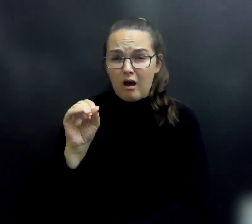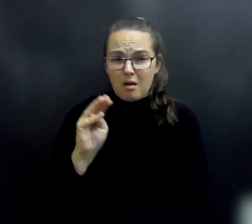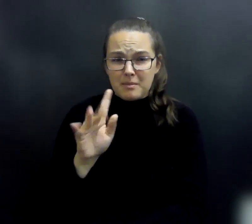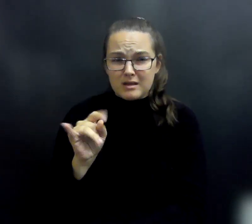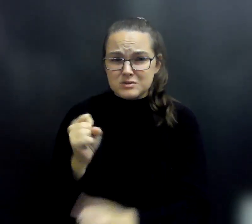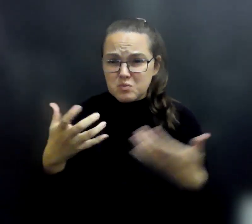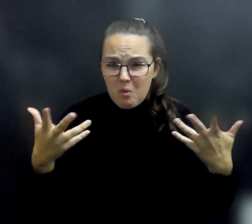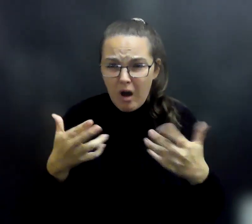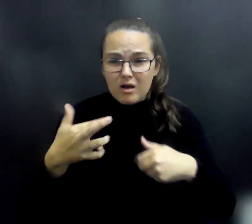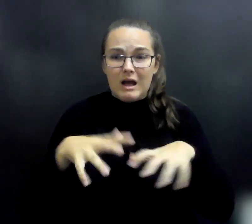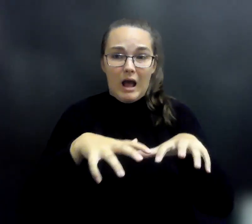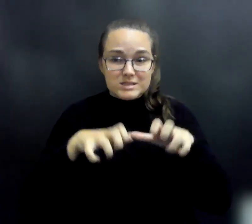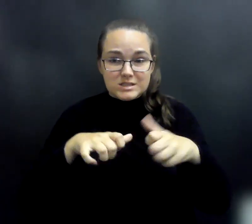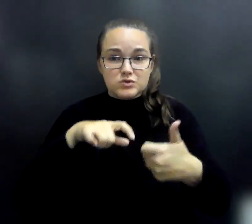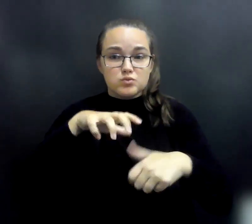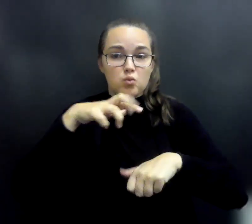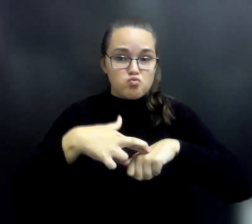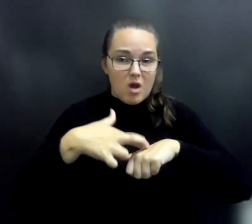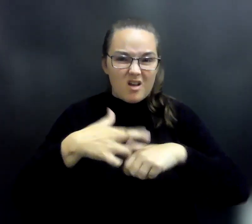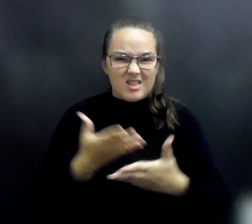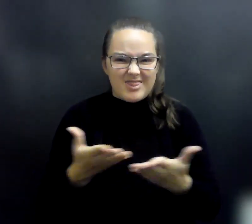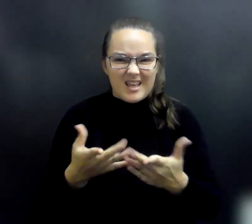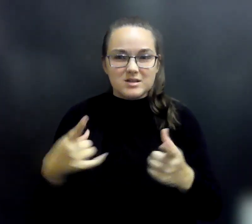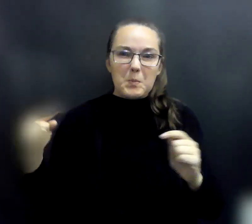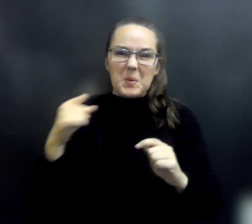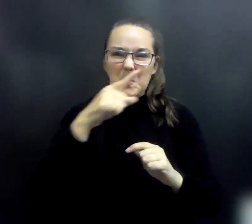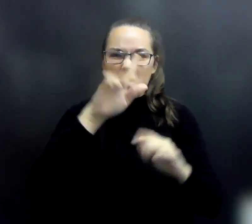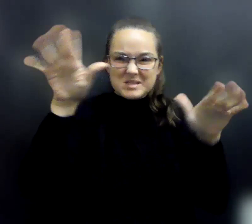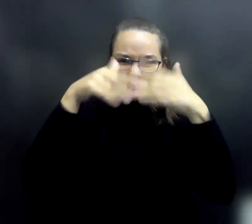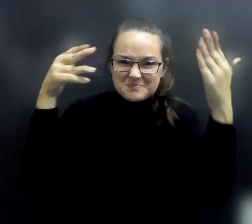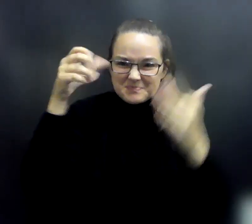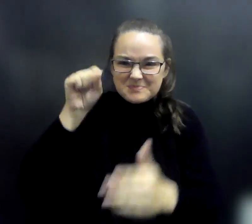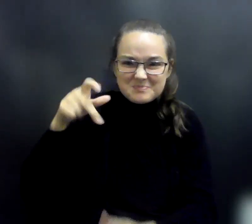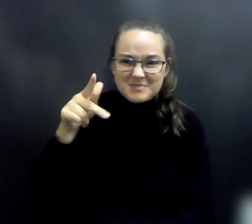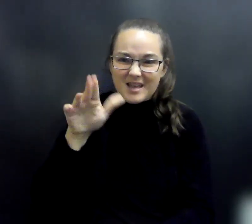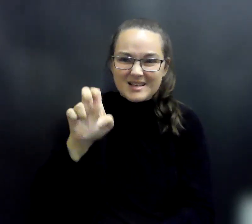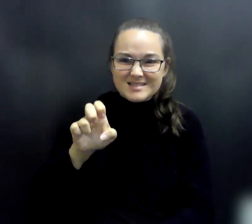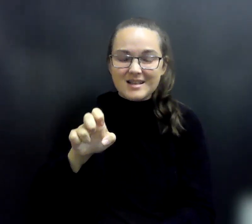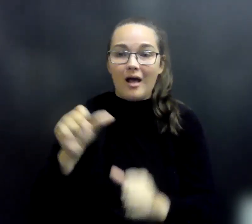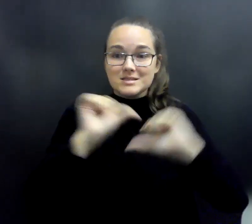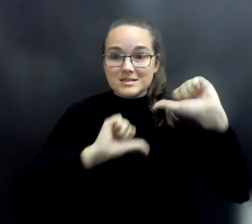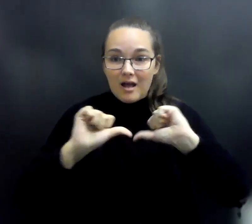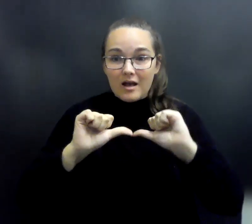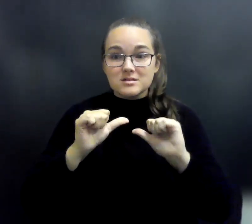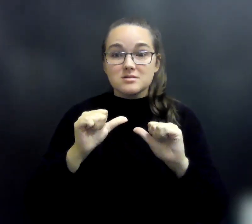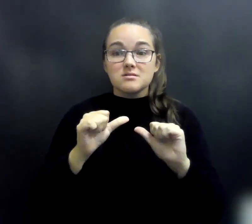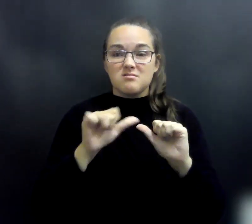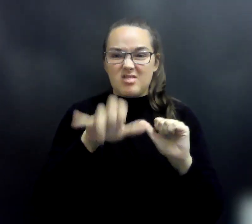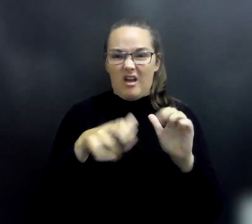Comets are icy, rocky objects that fly through space. The science of studying comets,